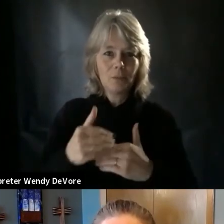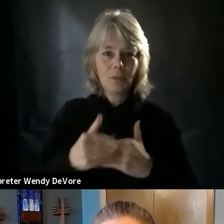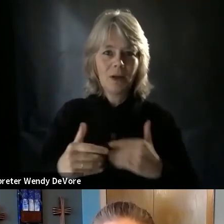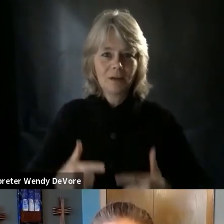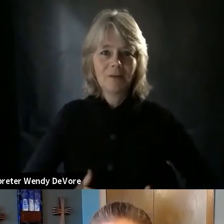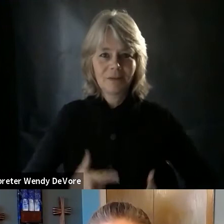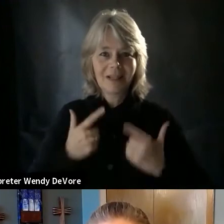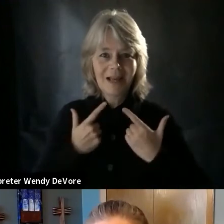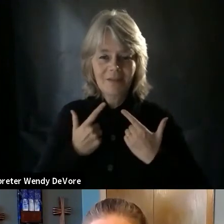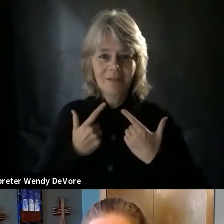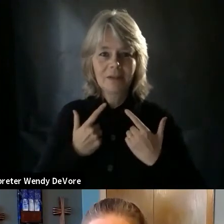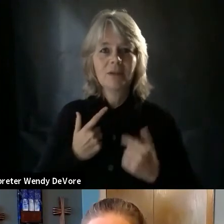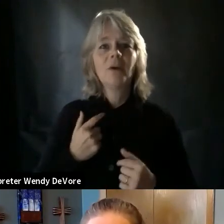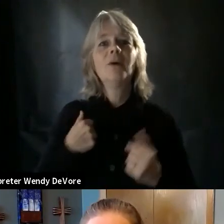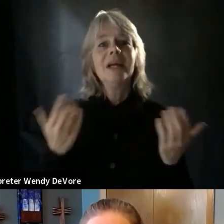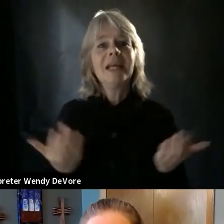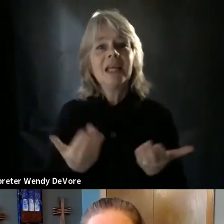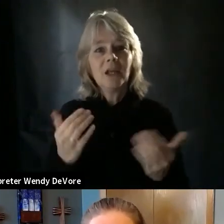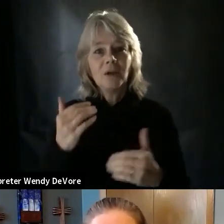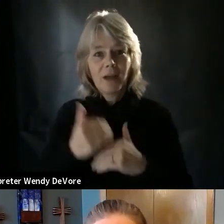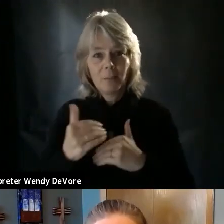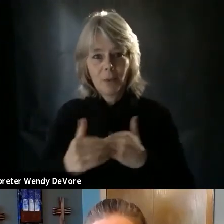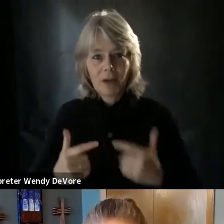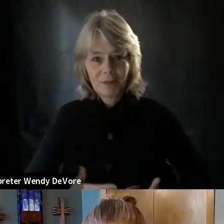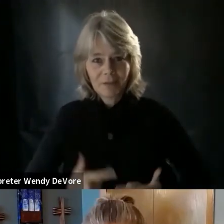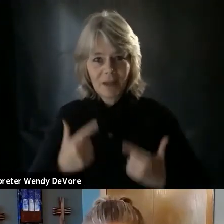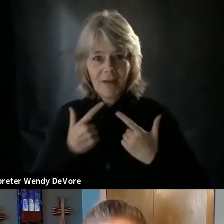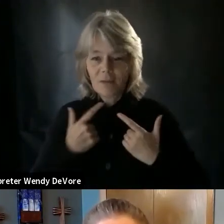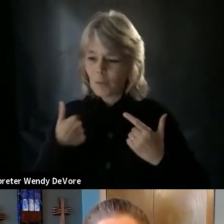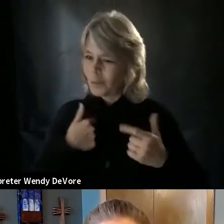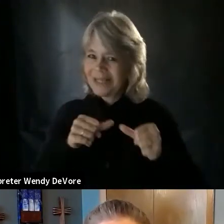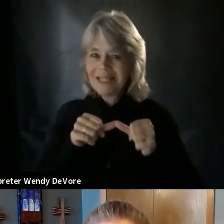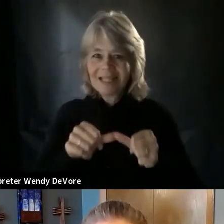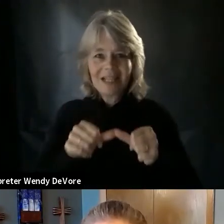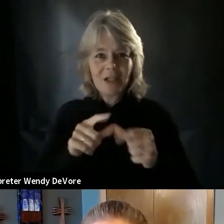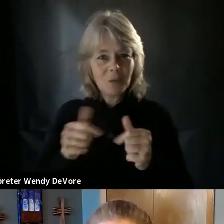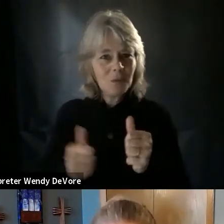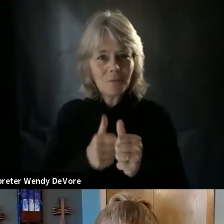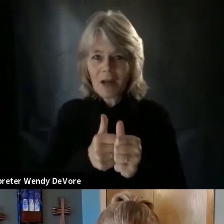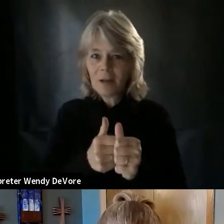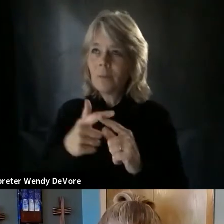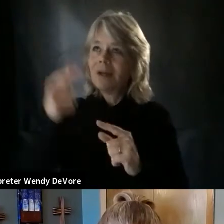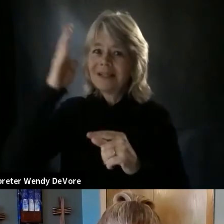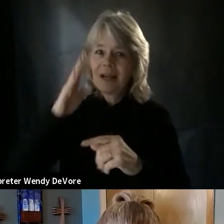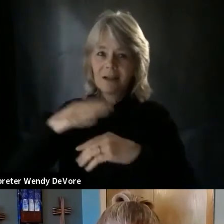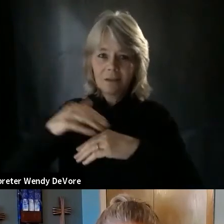Because here at Bread of Life, we are doing what God has called us to do for almost 65 years.